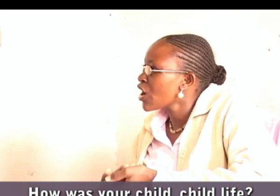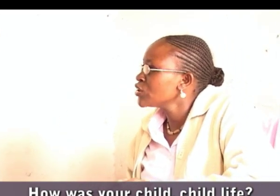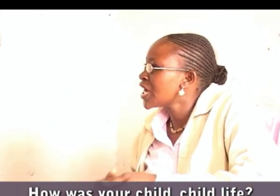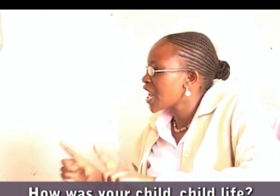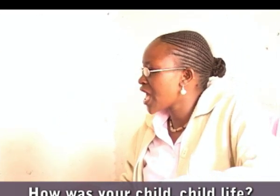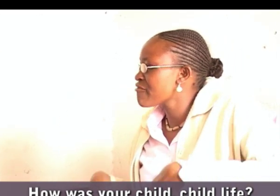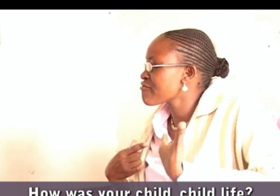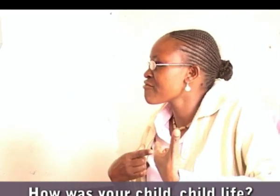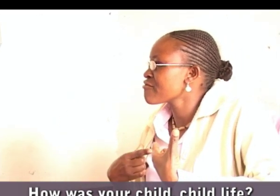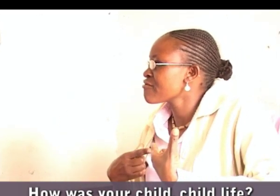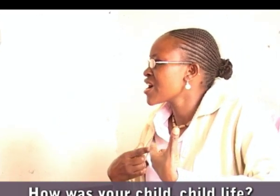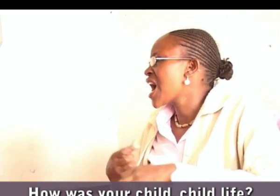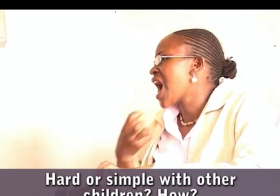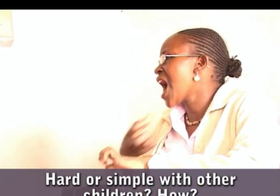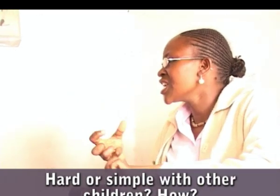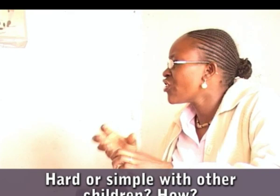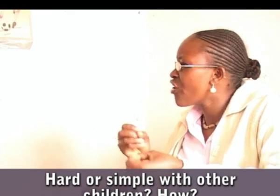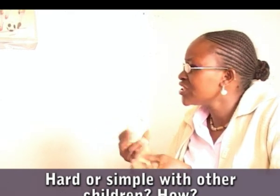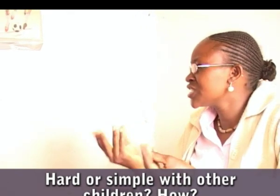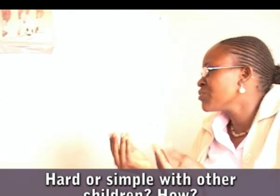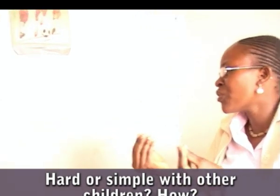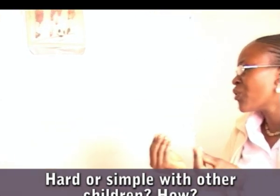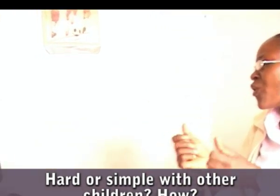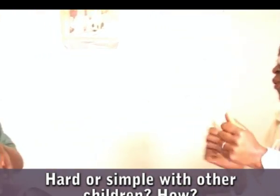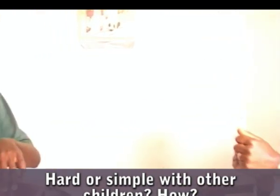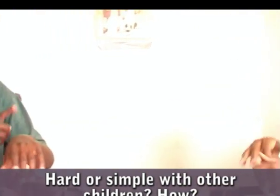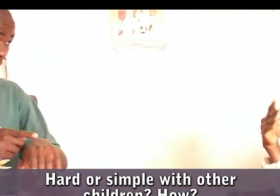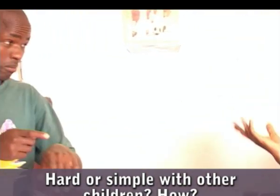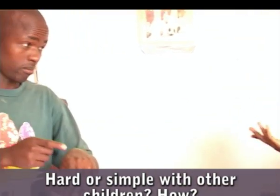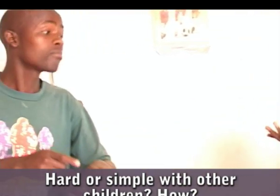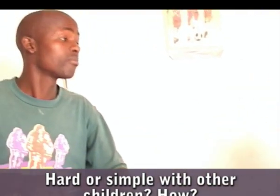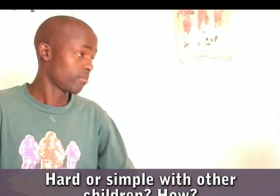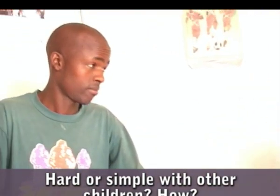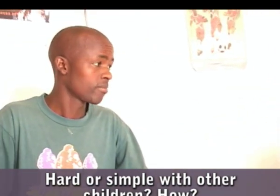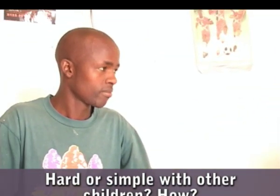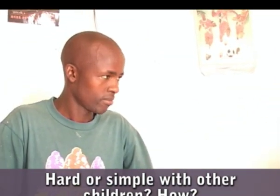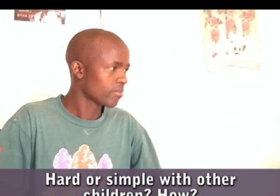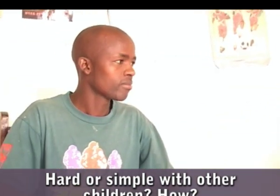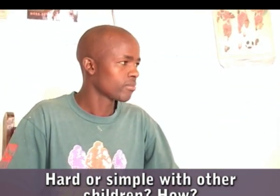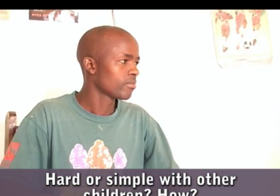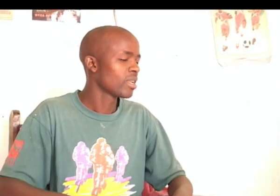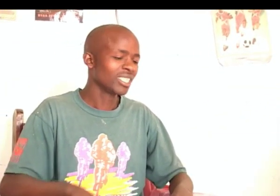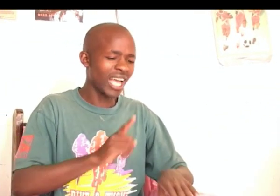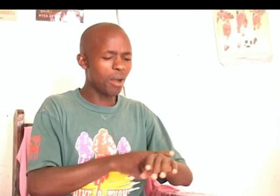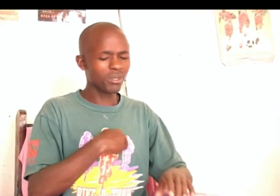child life? Hard or simple with other children? How?